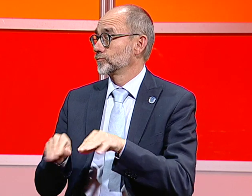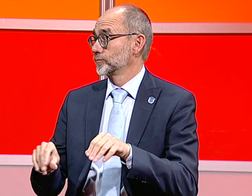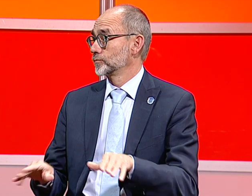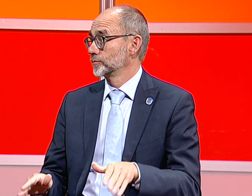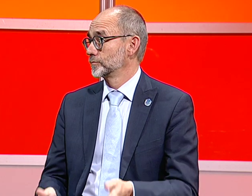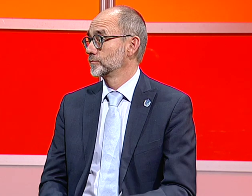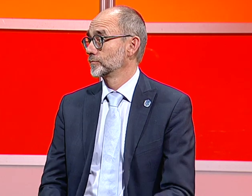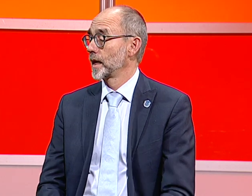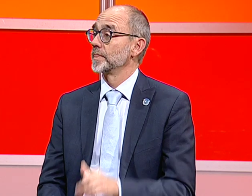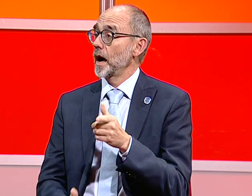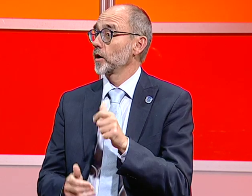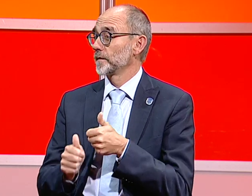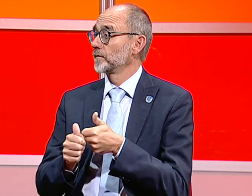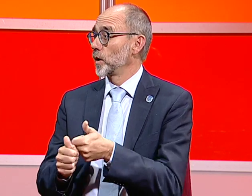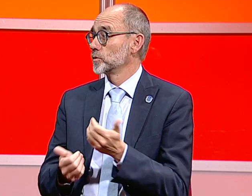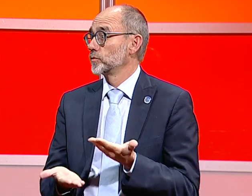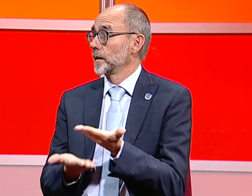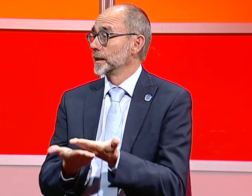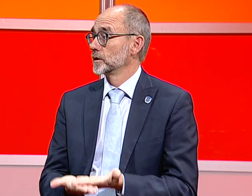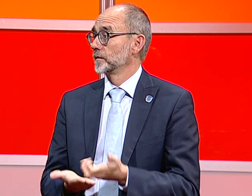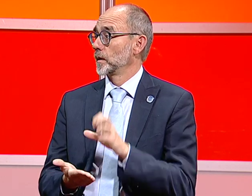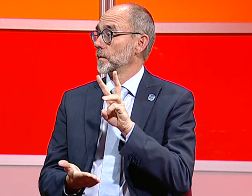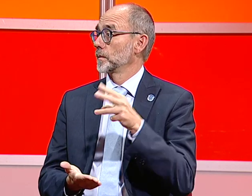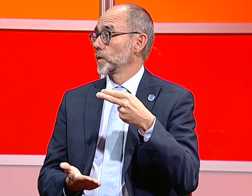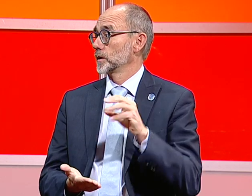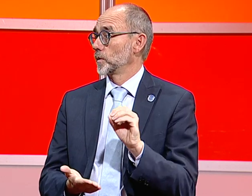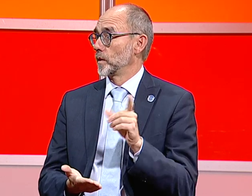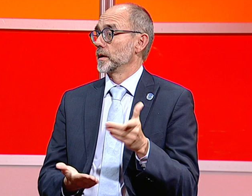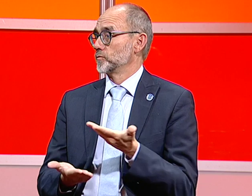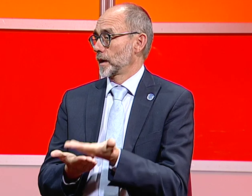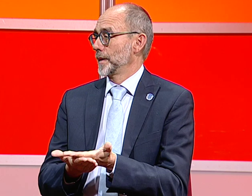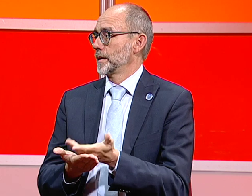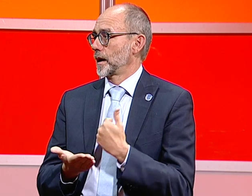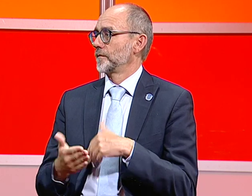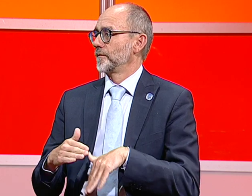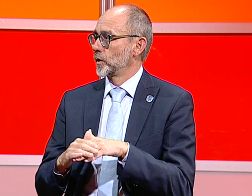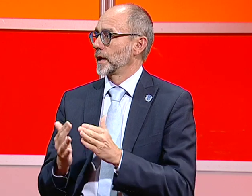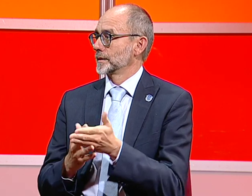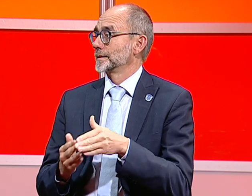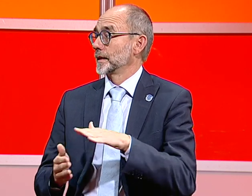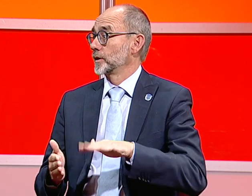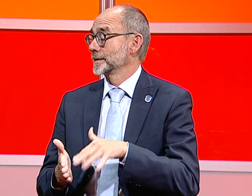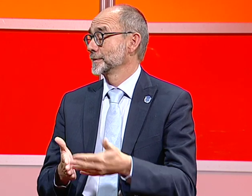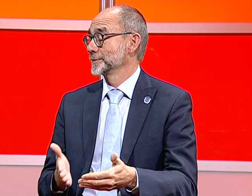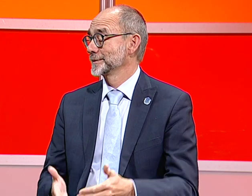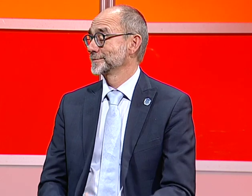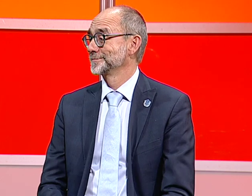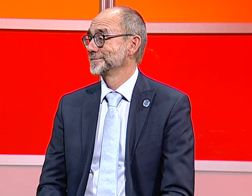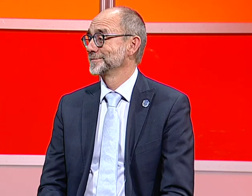know. Absolutely. Like television broadcasts need to be accessible in sign language. Yeah. The World Health Organization also recommends